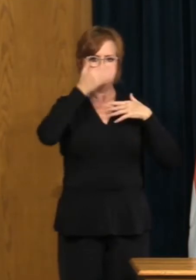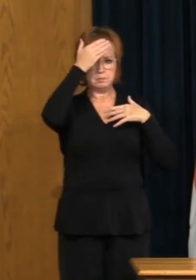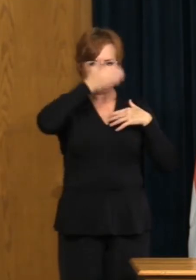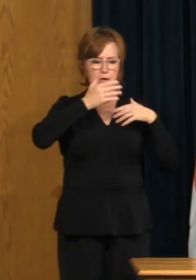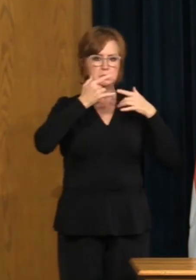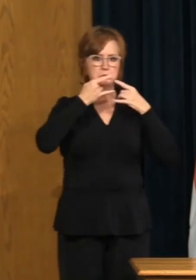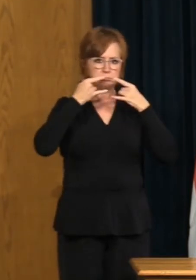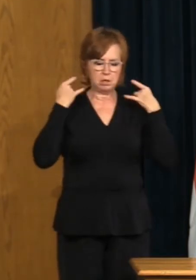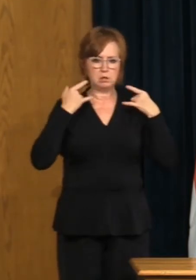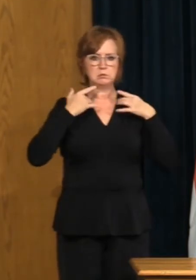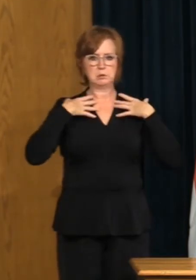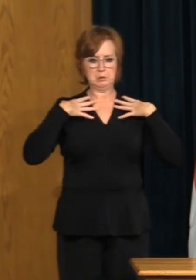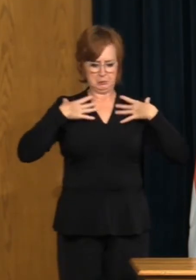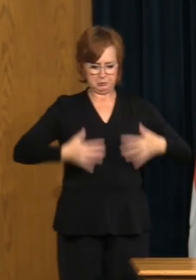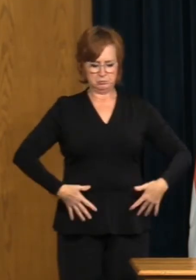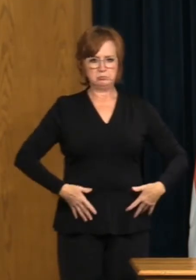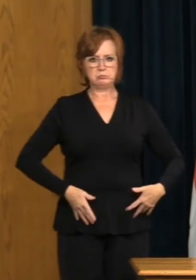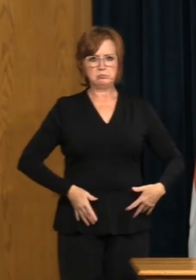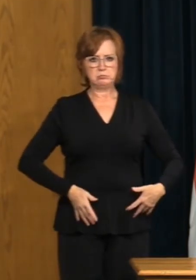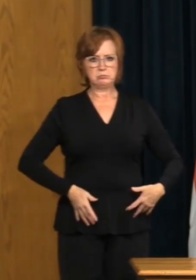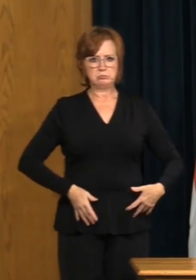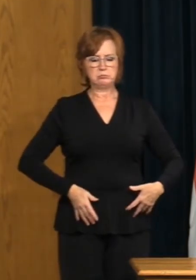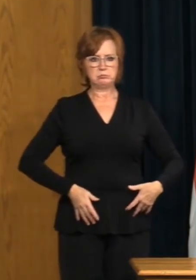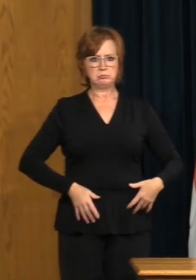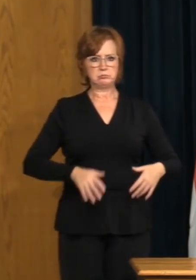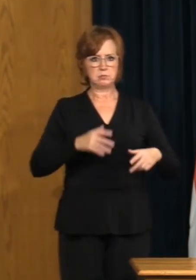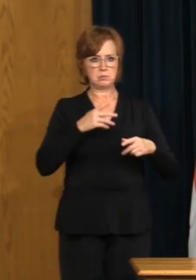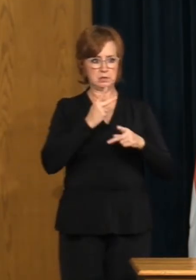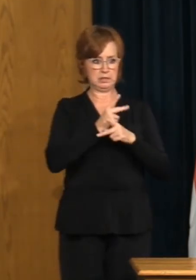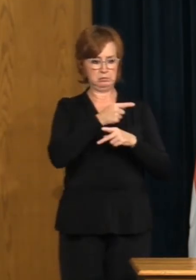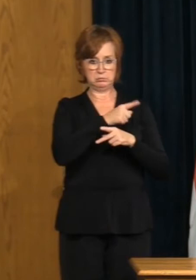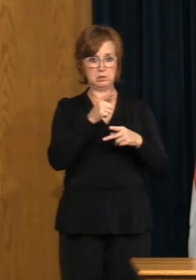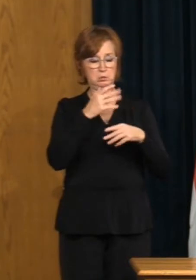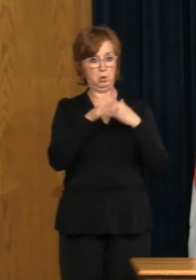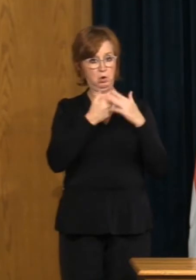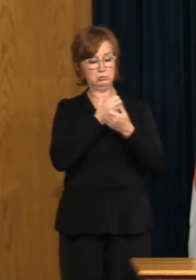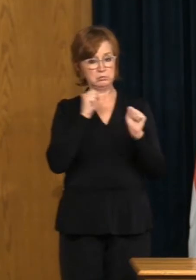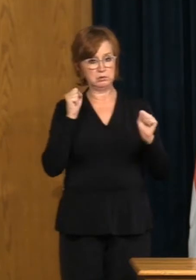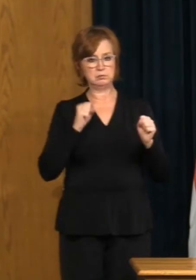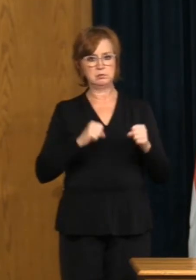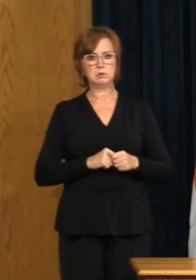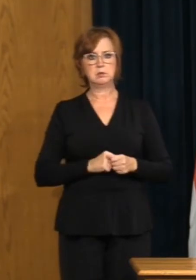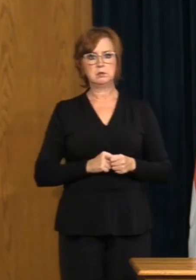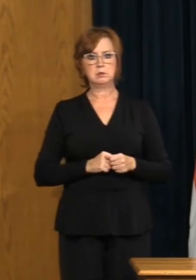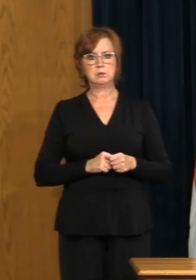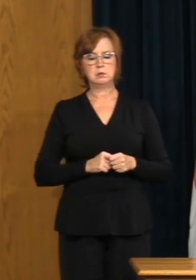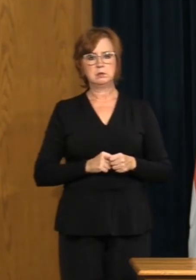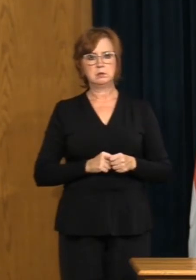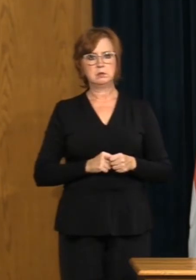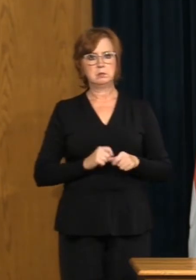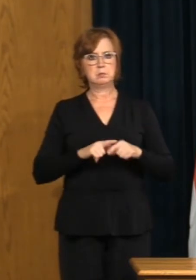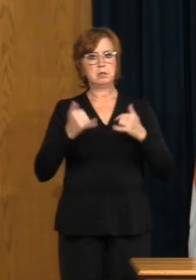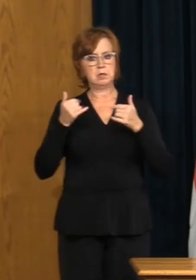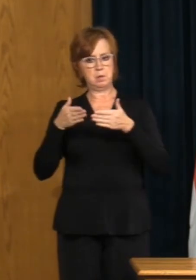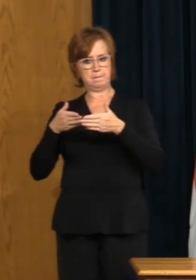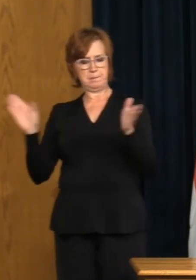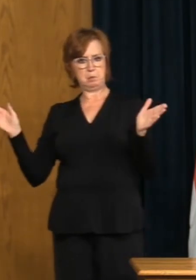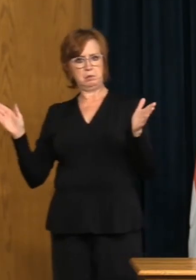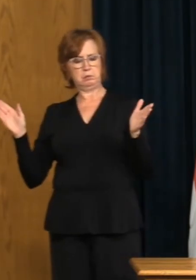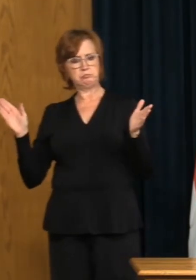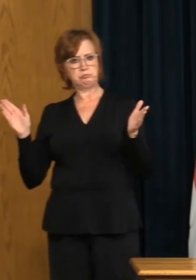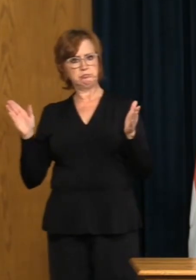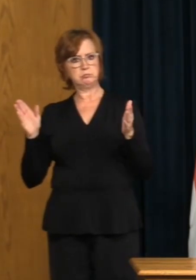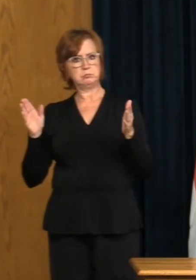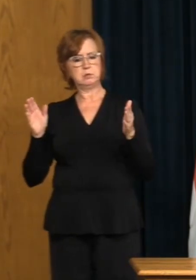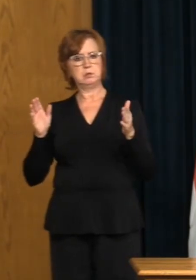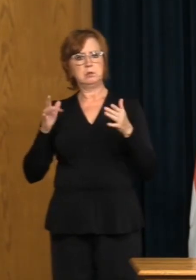residents in long-term care facilities safe. What we talk about for the population is the reusable mask use, which again,